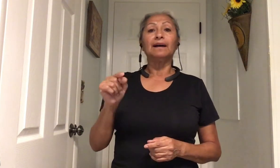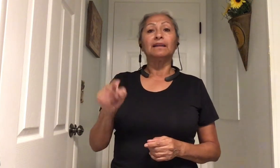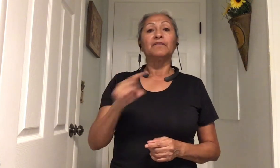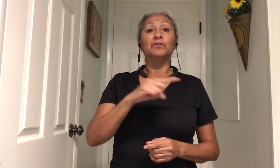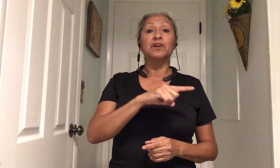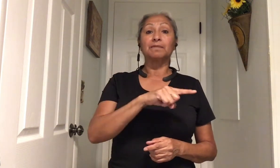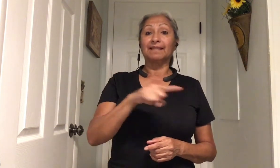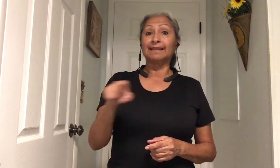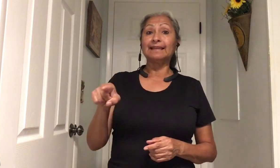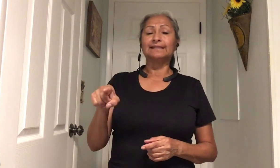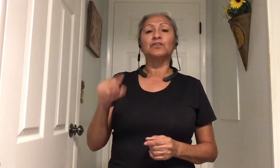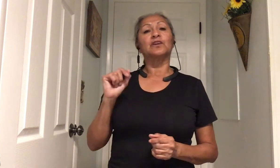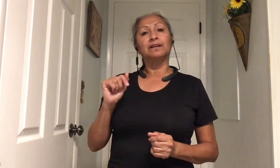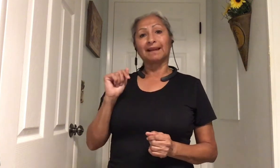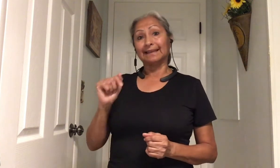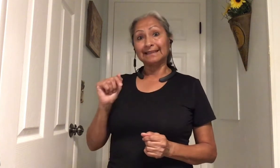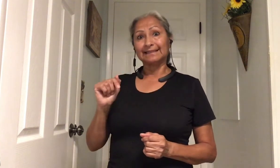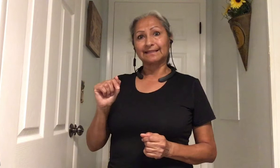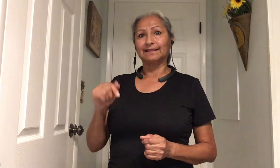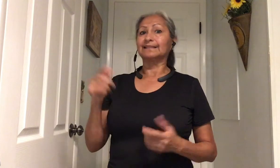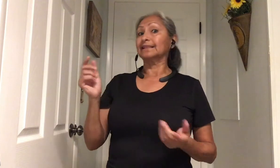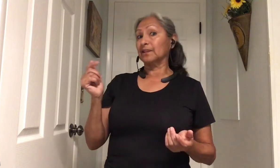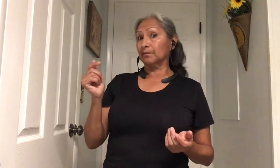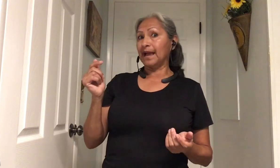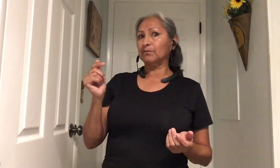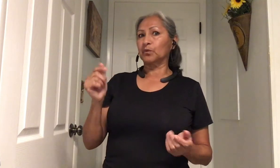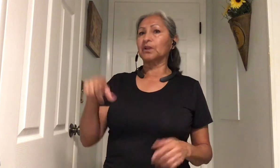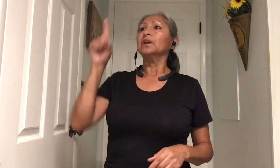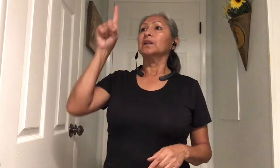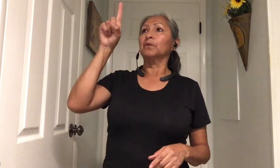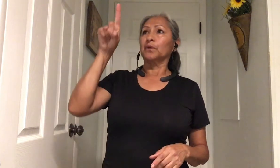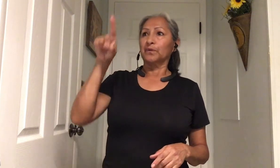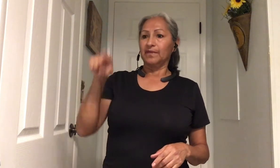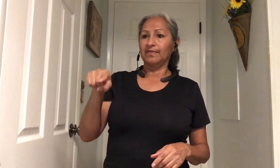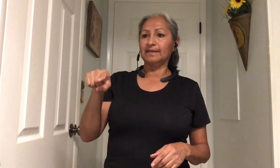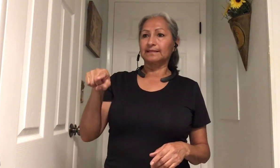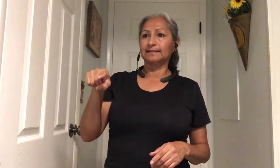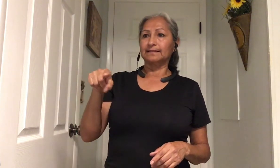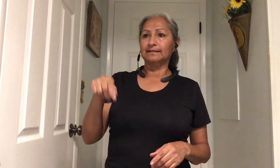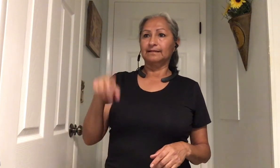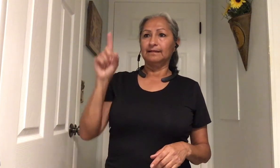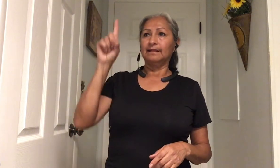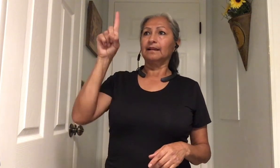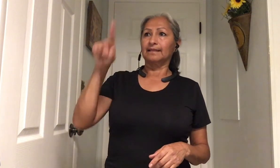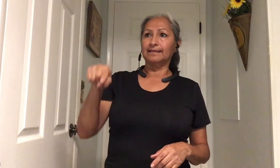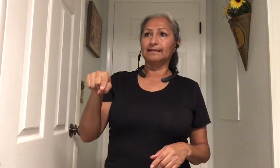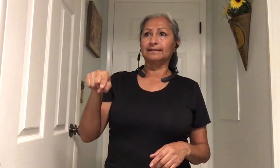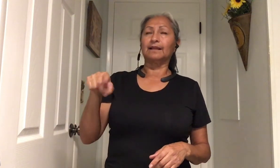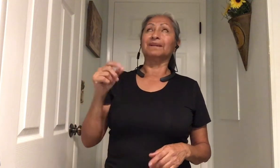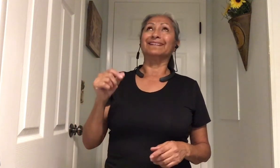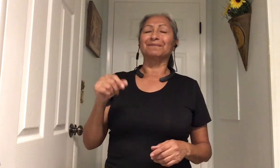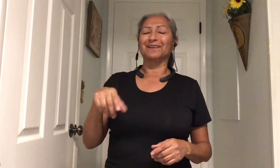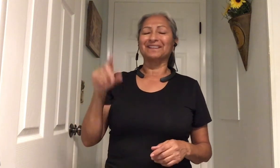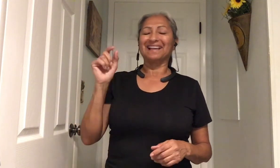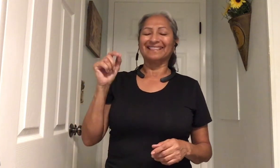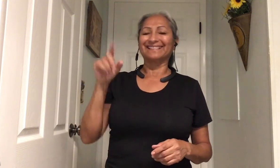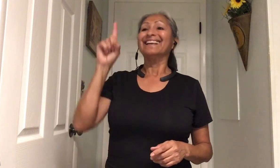you're talking about these and you're talking about a list, like say it's on a blackboard, you go this, like these. I mean, I'm sorry, not this,